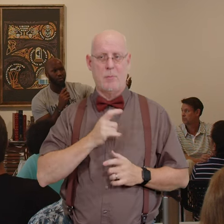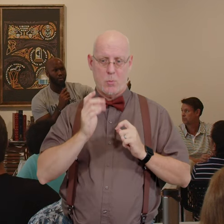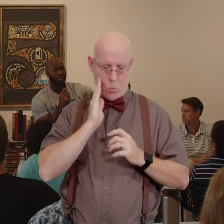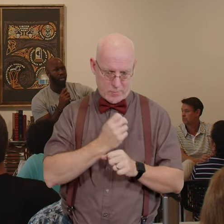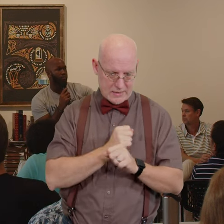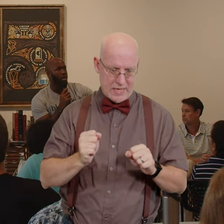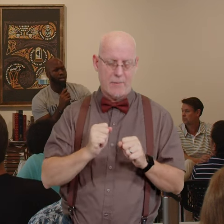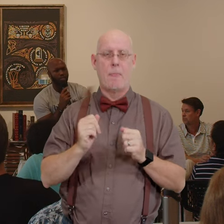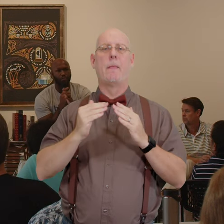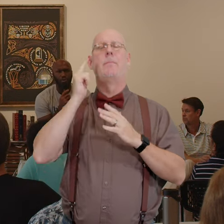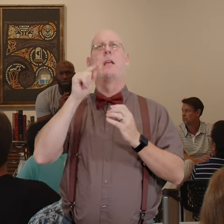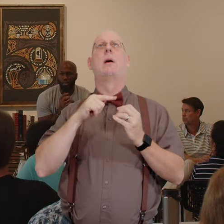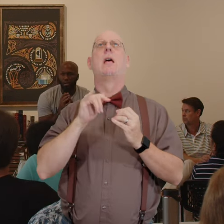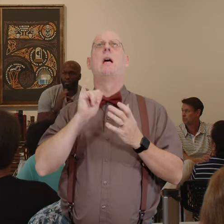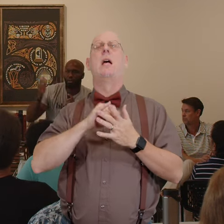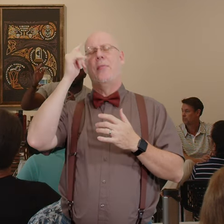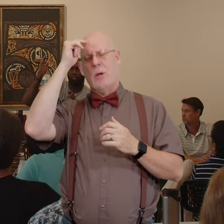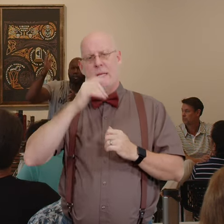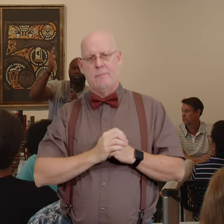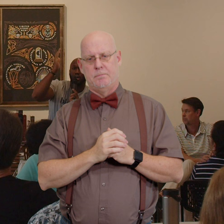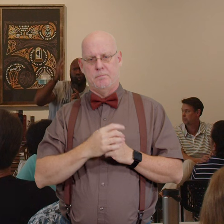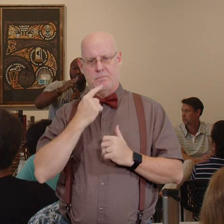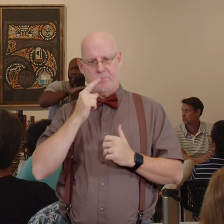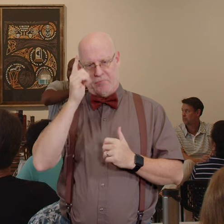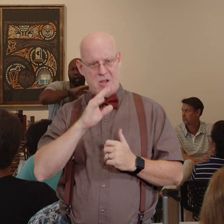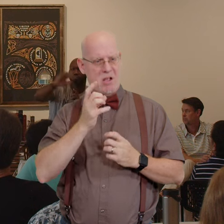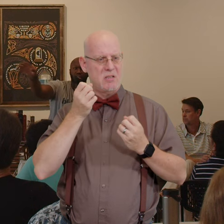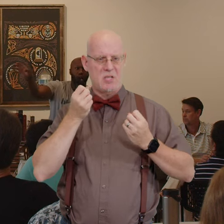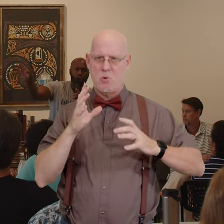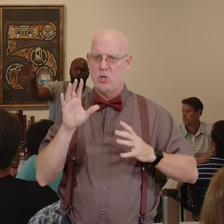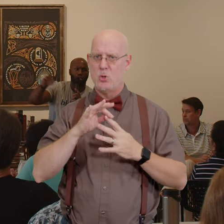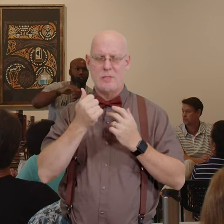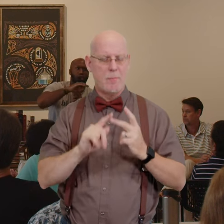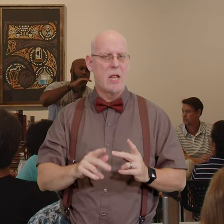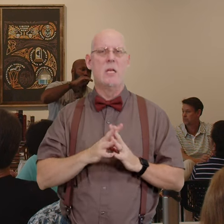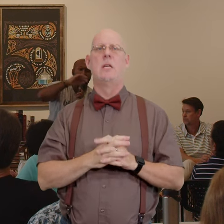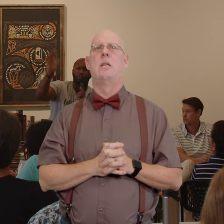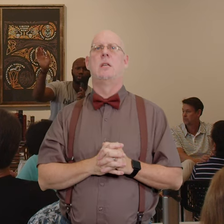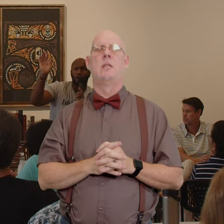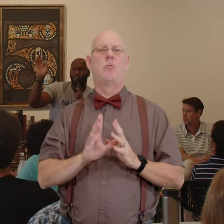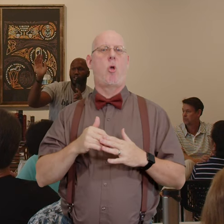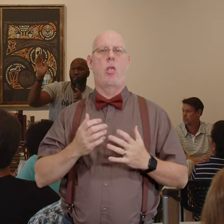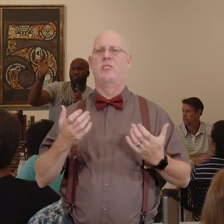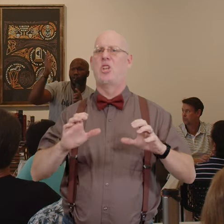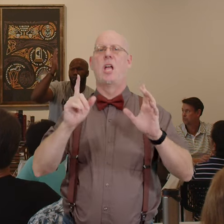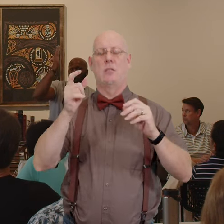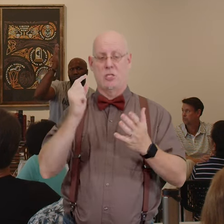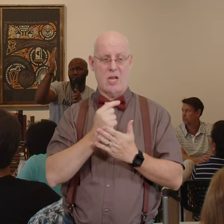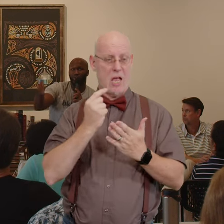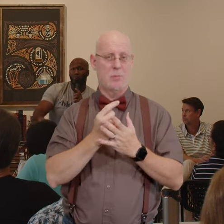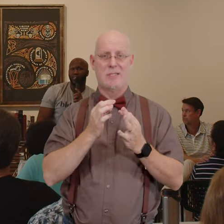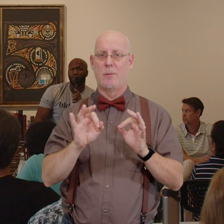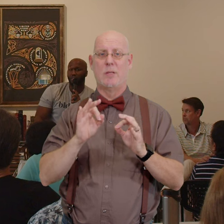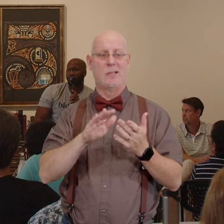be people that will be saved. Because even if you were to think about it theoretically of, let's say that God did not choose anyone and this was all up to chance, the